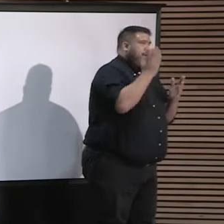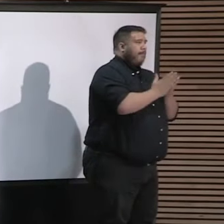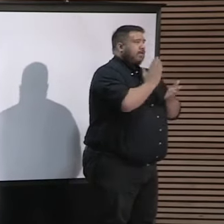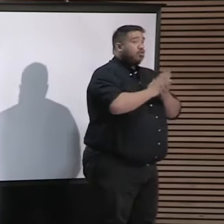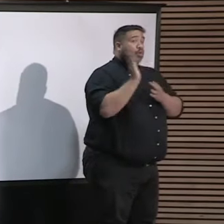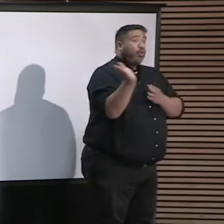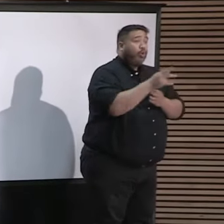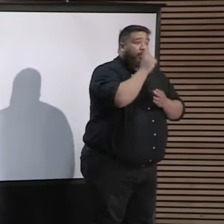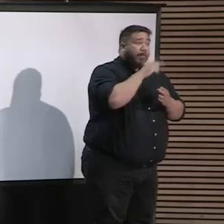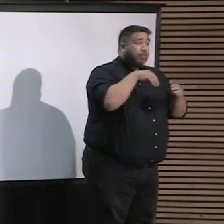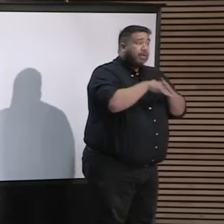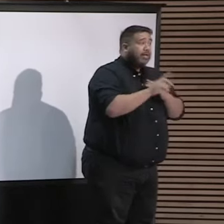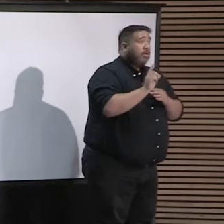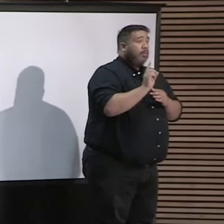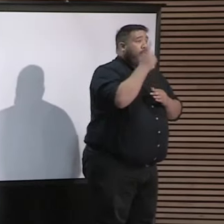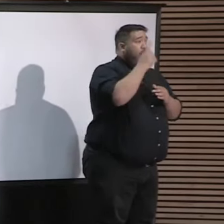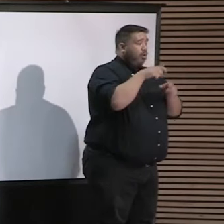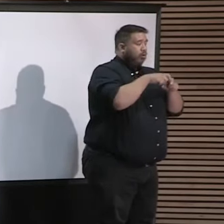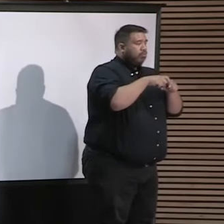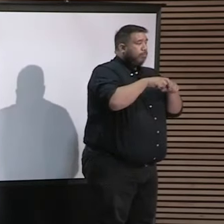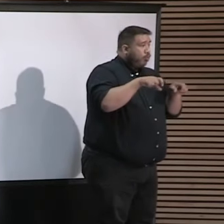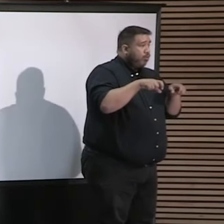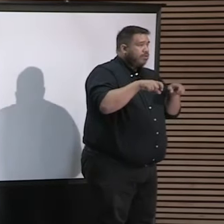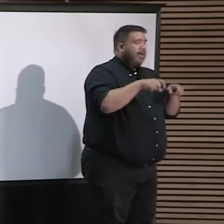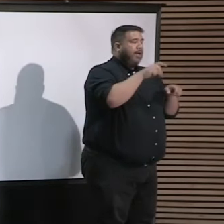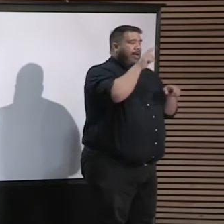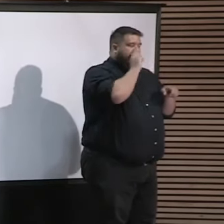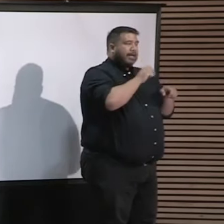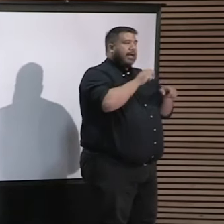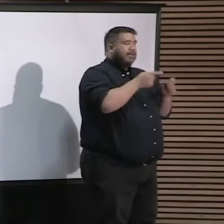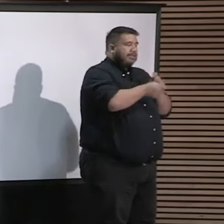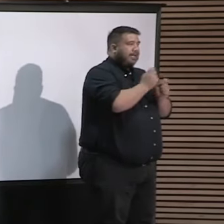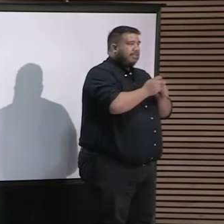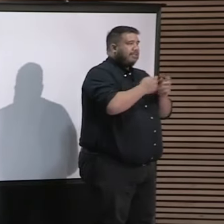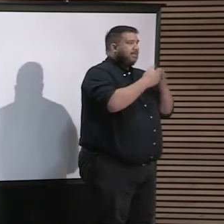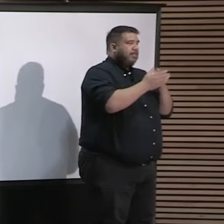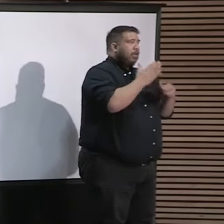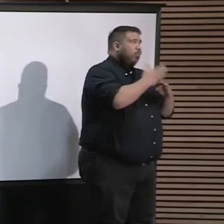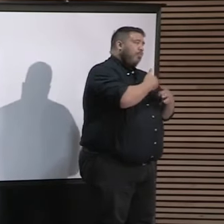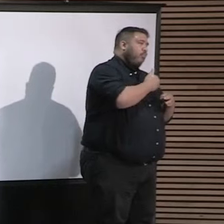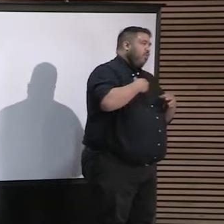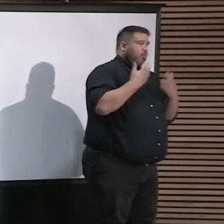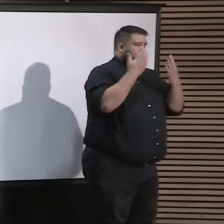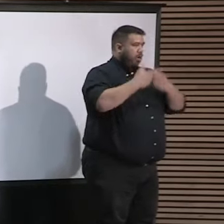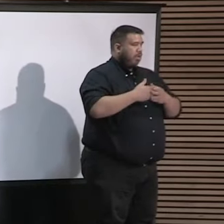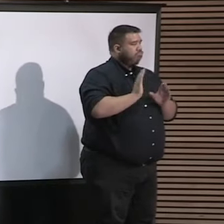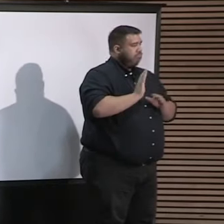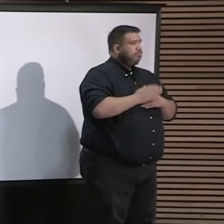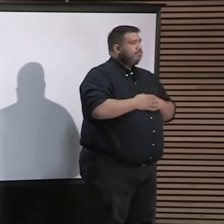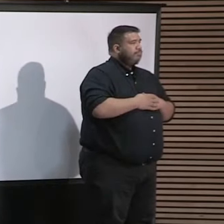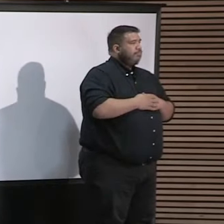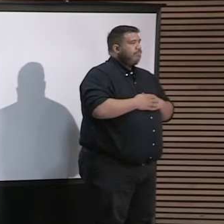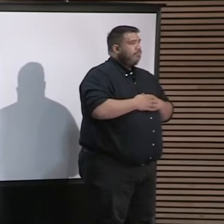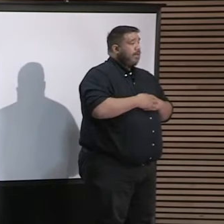access to COVID-19 testing, including those who are working the night shift and the twilight shift. At the Port of Tauranga,